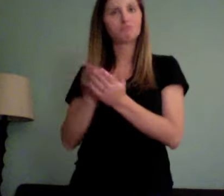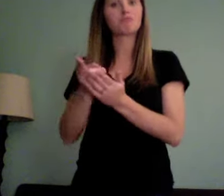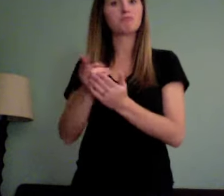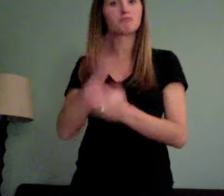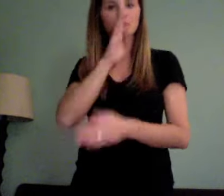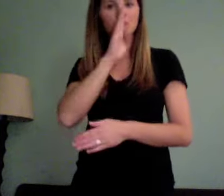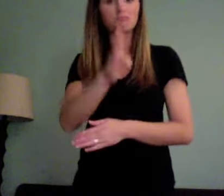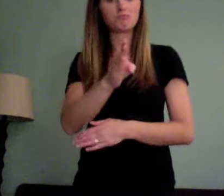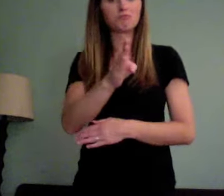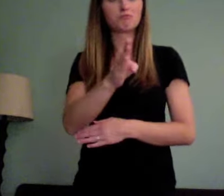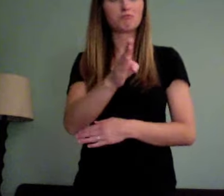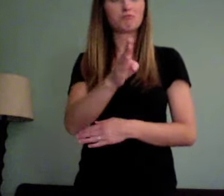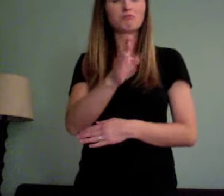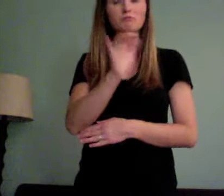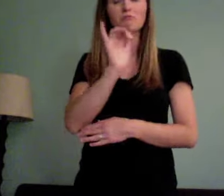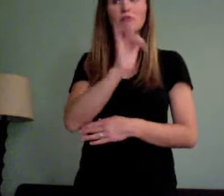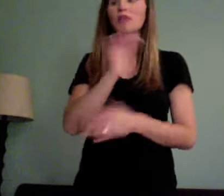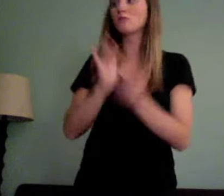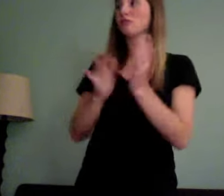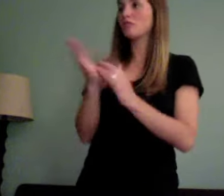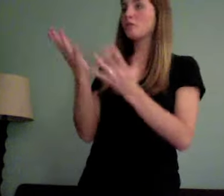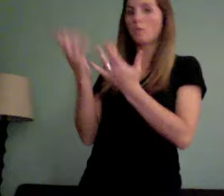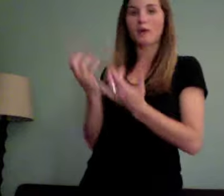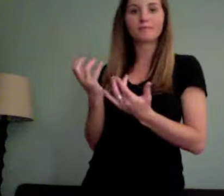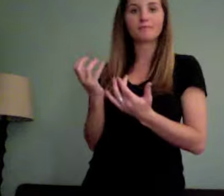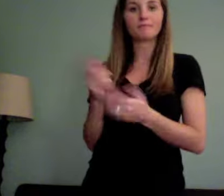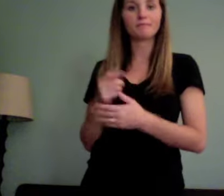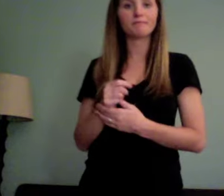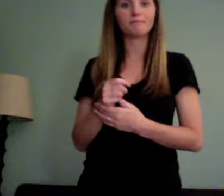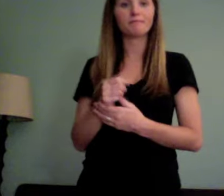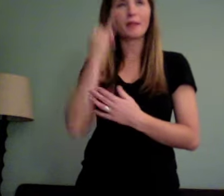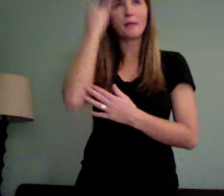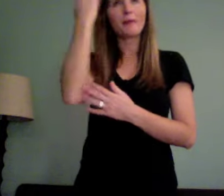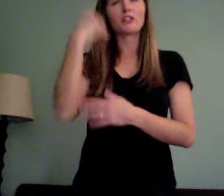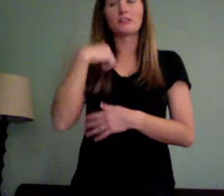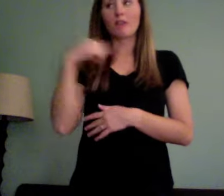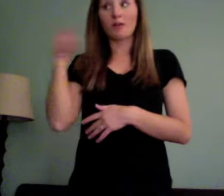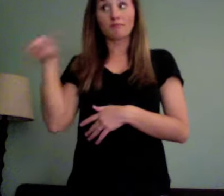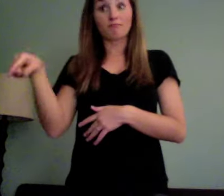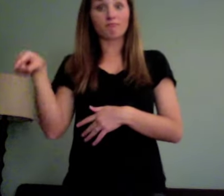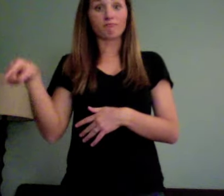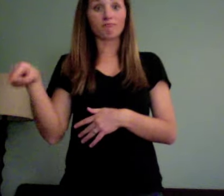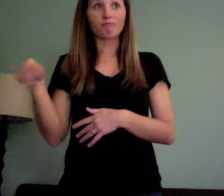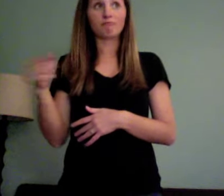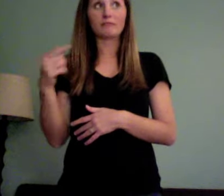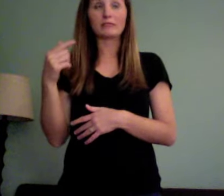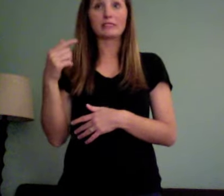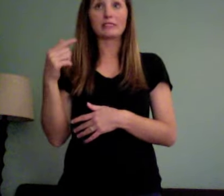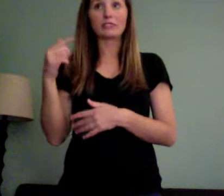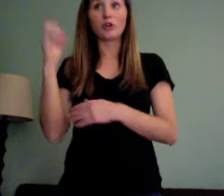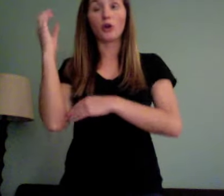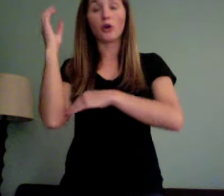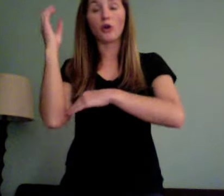wanted. Now I imagine if I were them, and I'd fished all night and hadn't caught a fish. And I heard this stranger from the shore